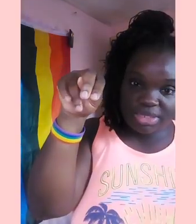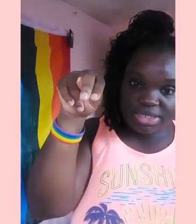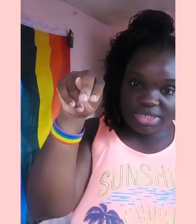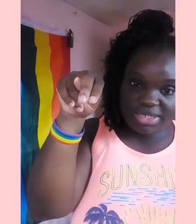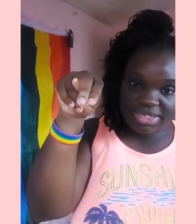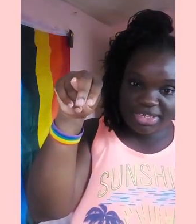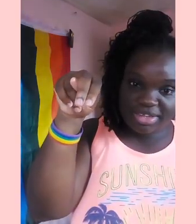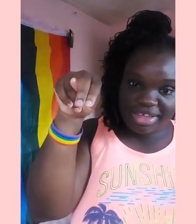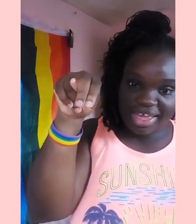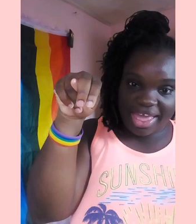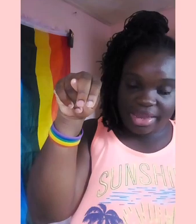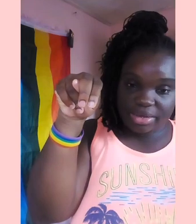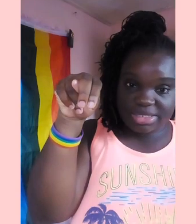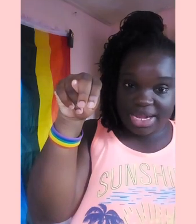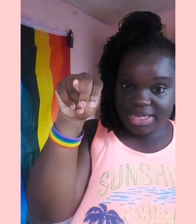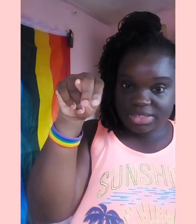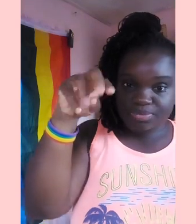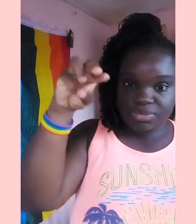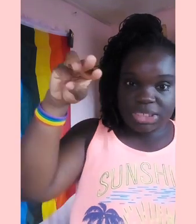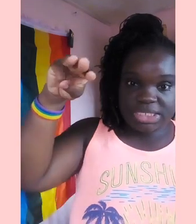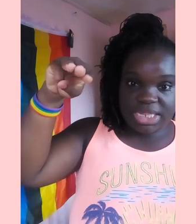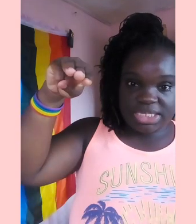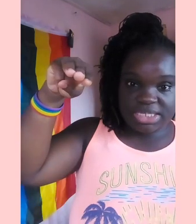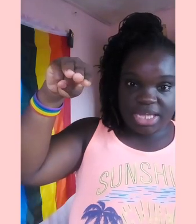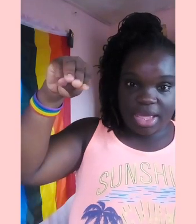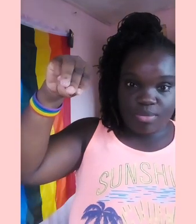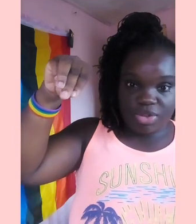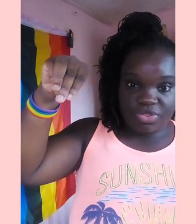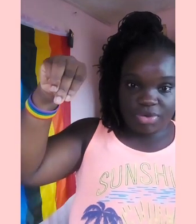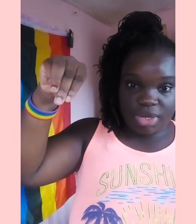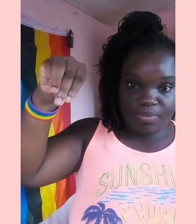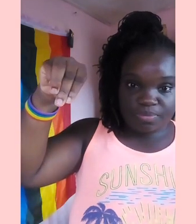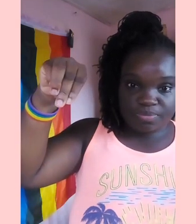fingers. N. See that? So this is M with the 3.